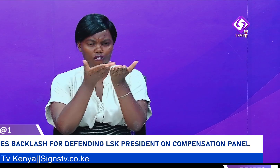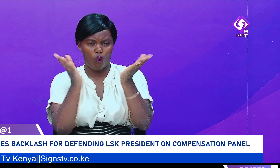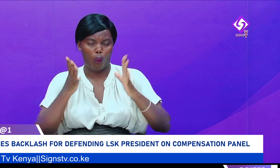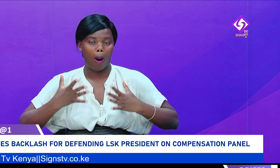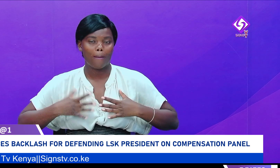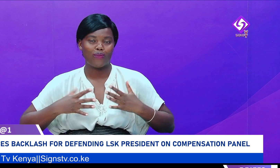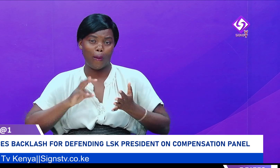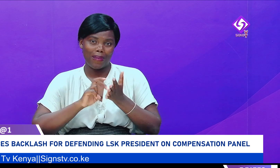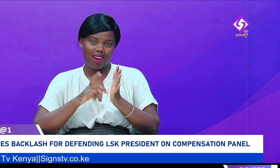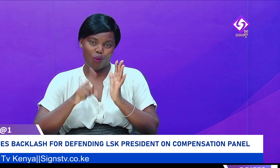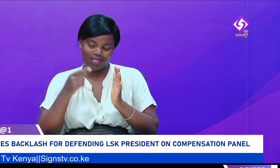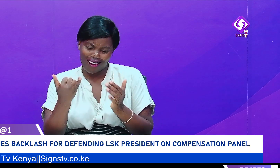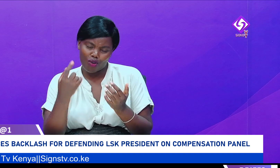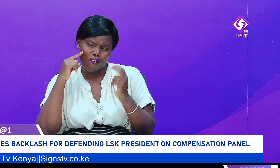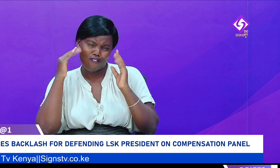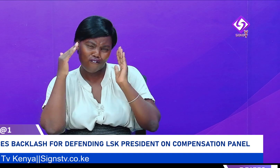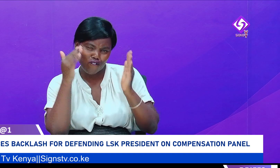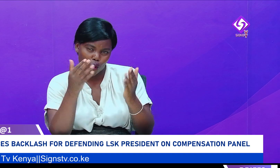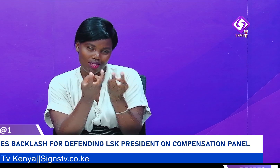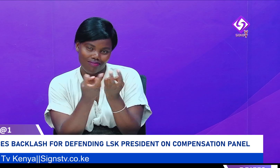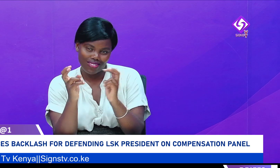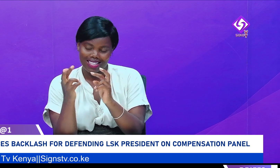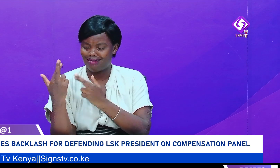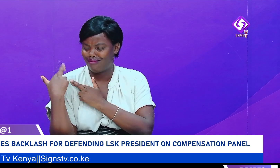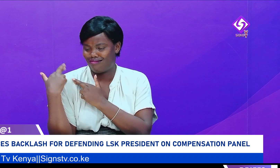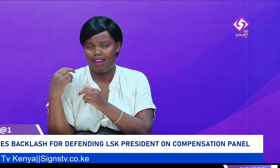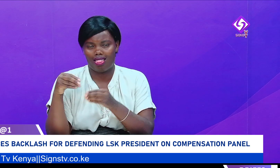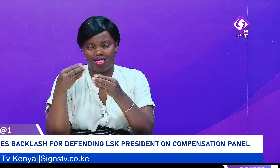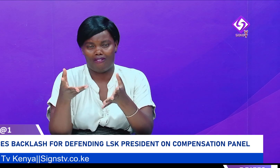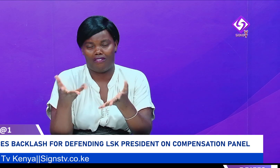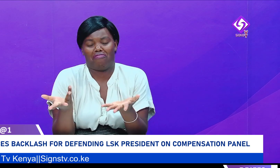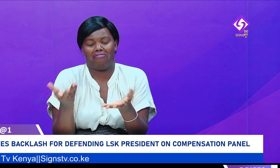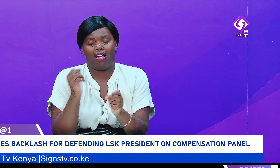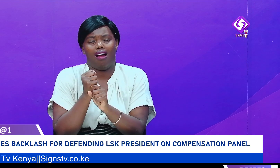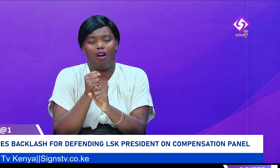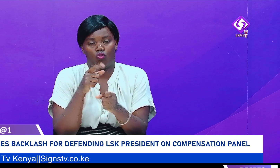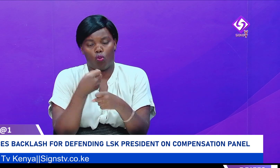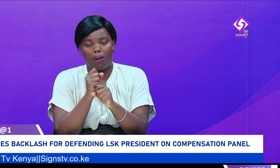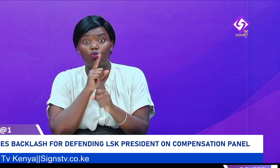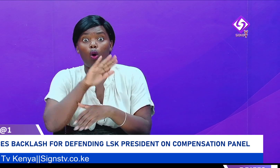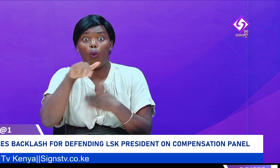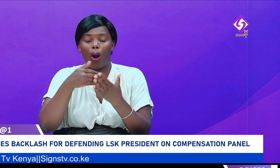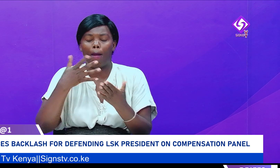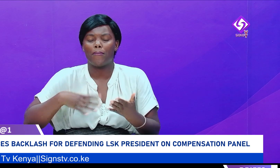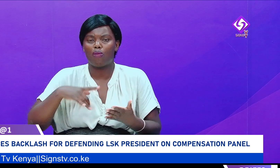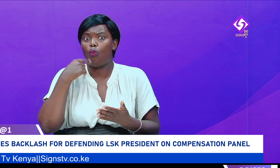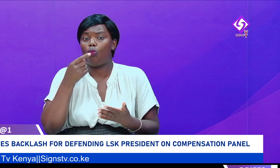and the LSK president is continuing to serve all Kenyans and to make sure